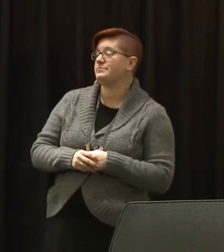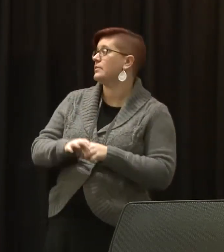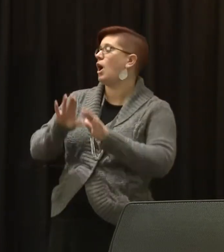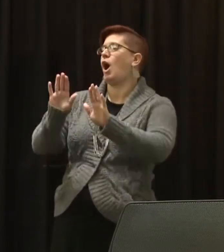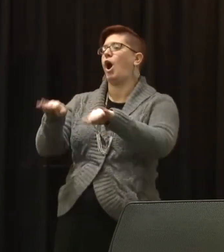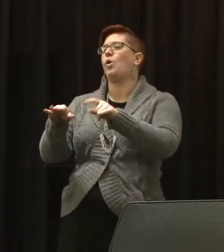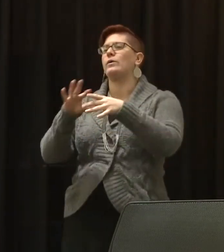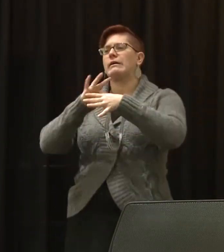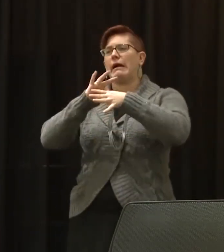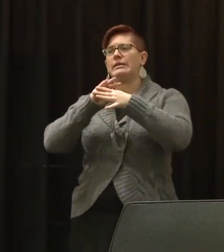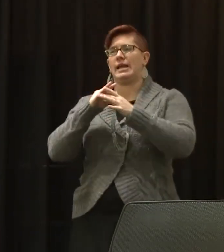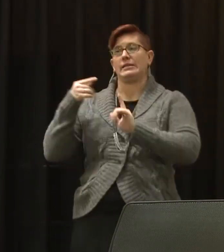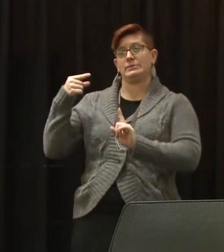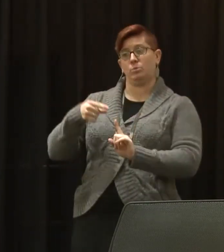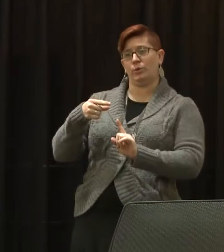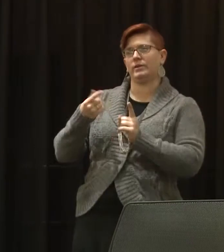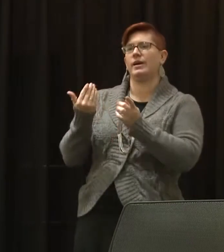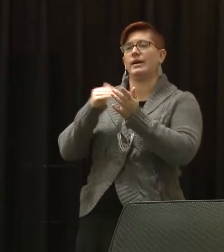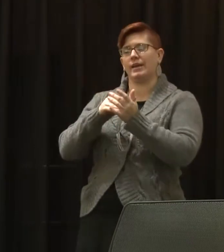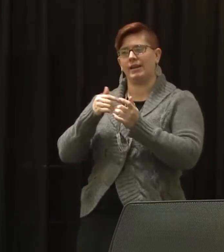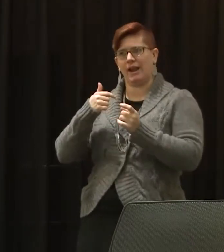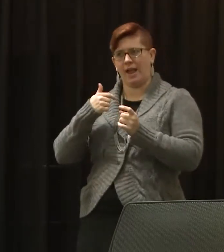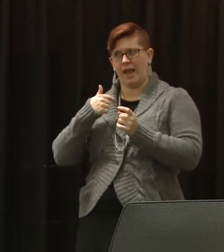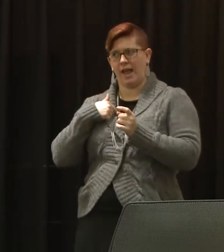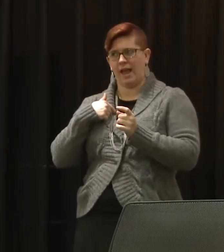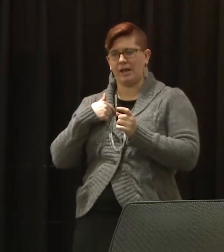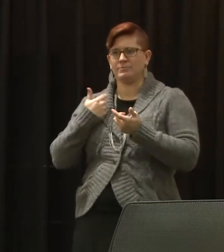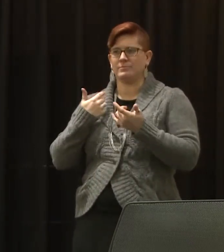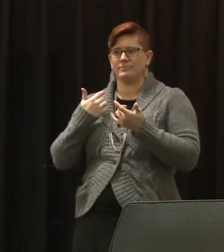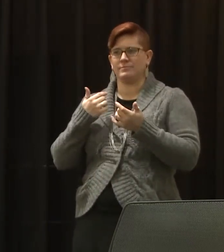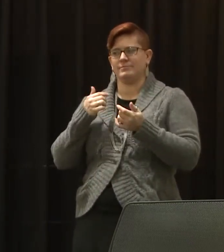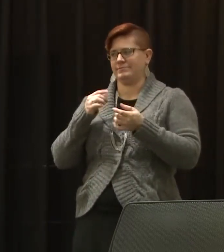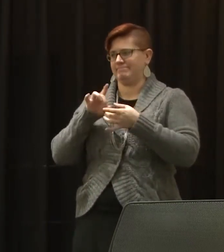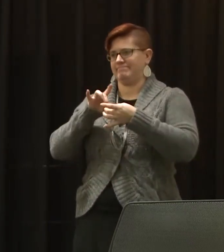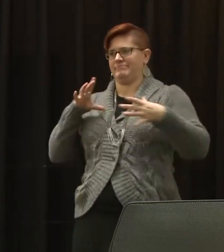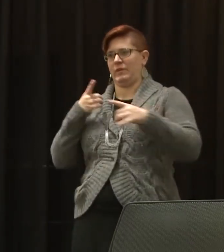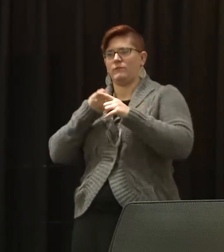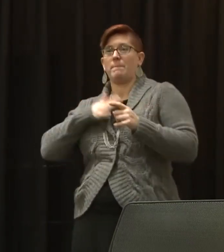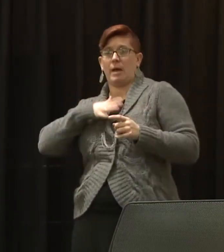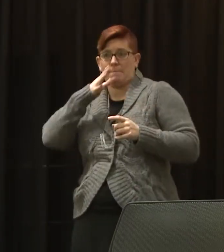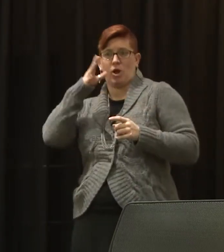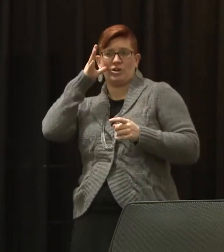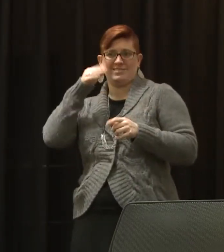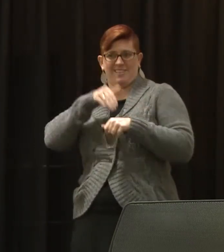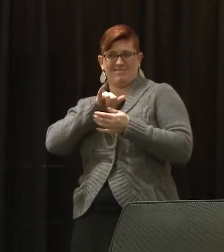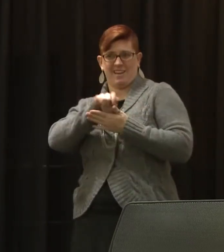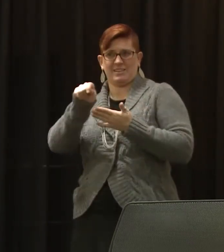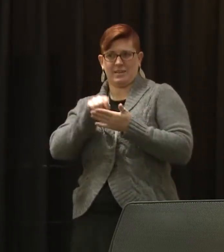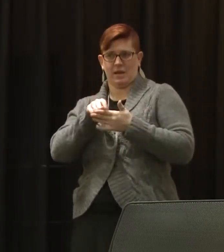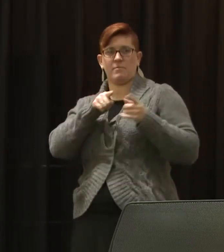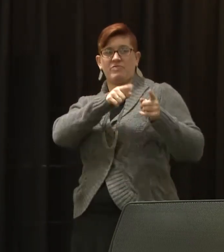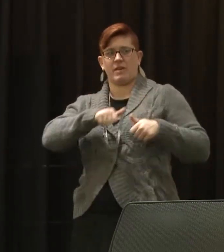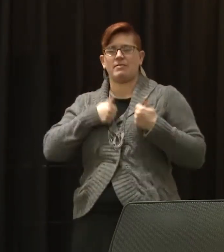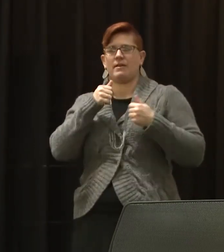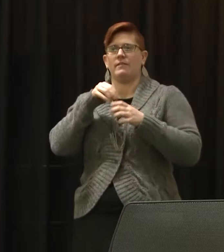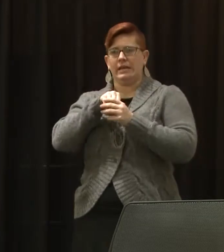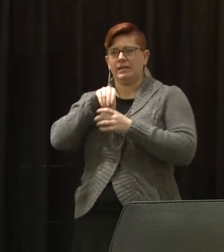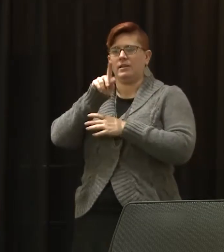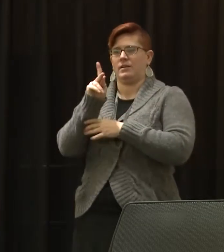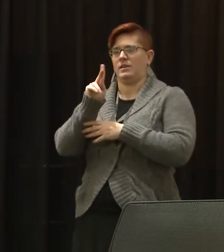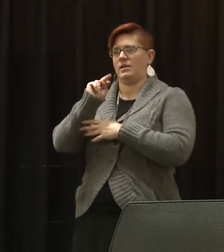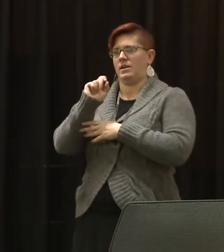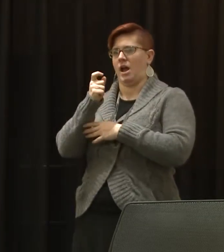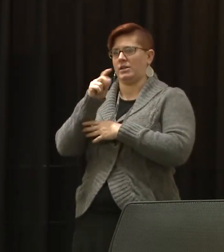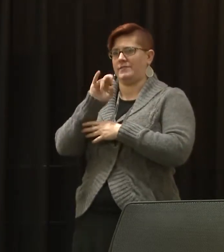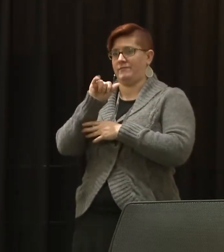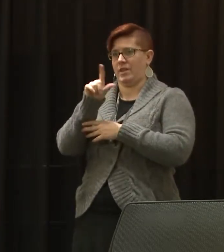A context point for here, I am again estranged from my parents at the time of this trip, and they live in Knoxville.